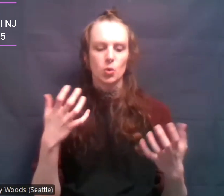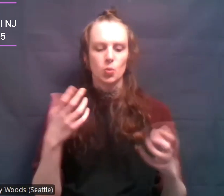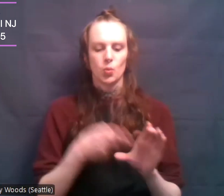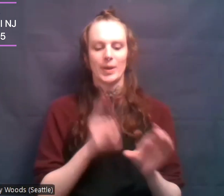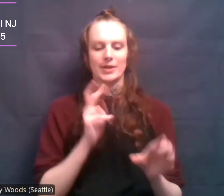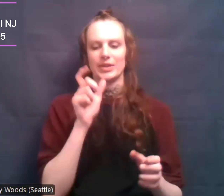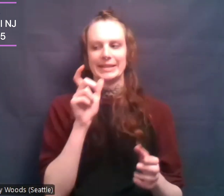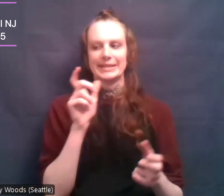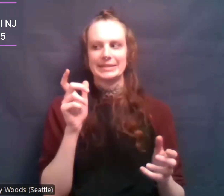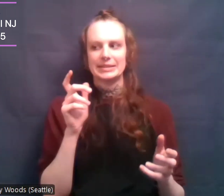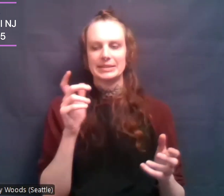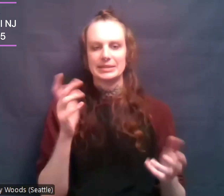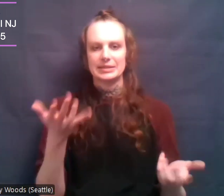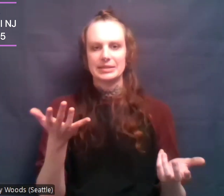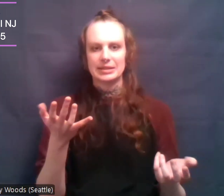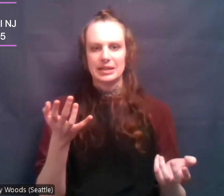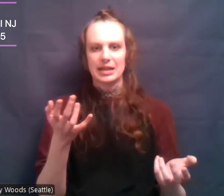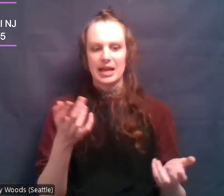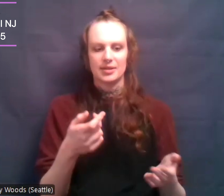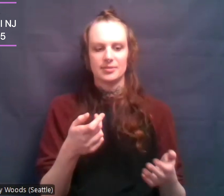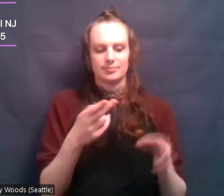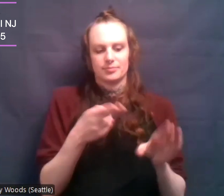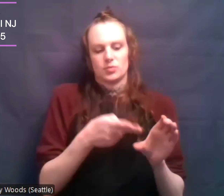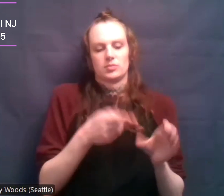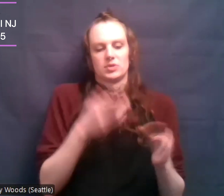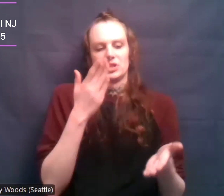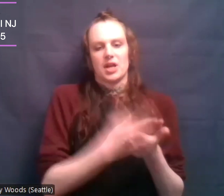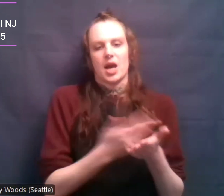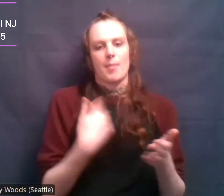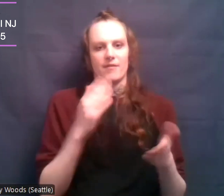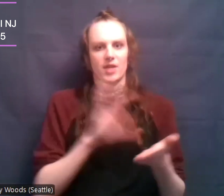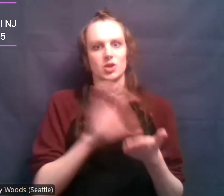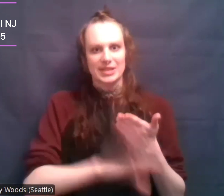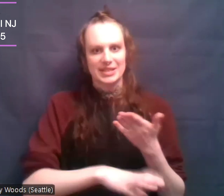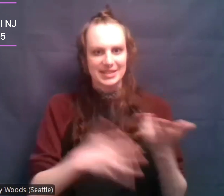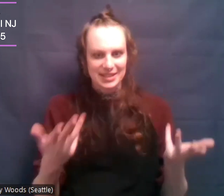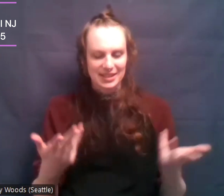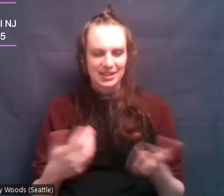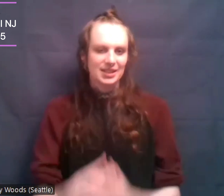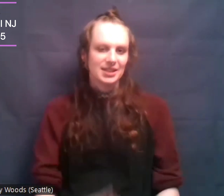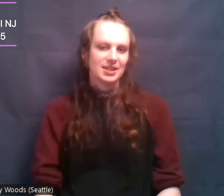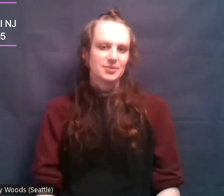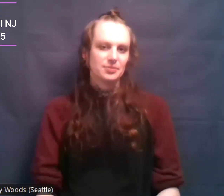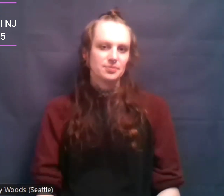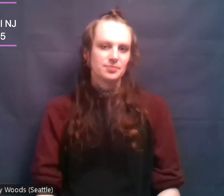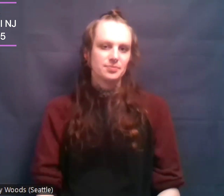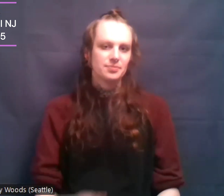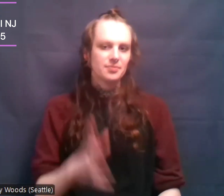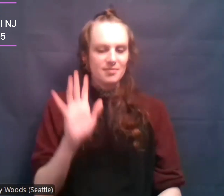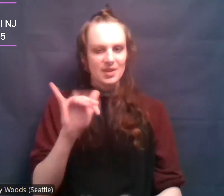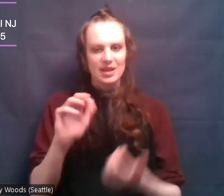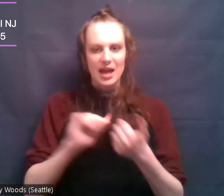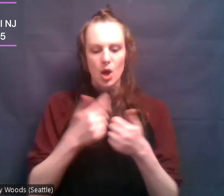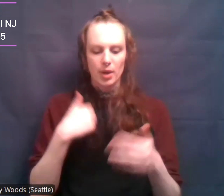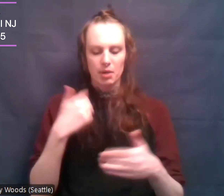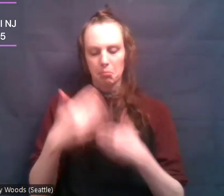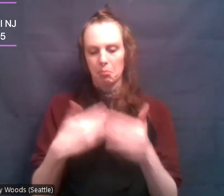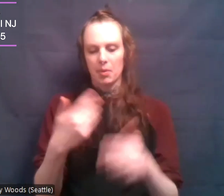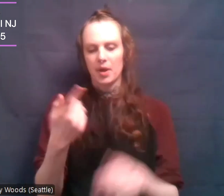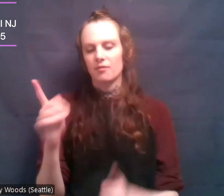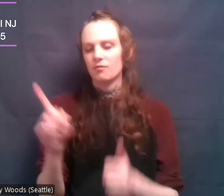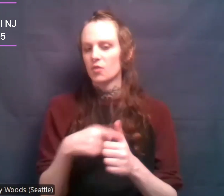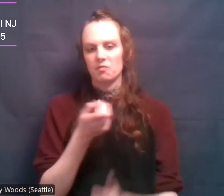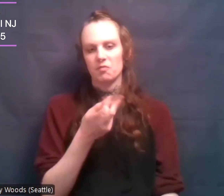so I stop getting all the consequences. And that was like how I existed the first couple times I came into